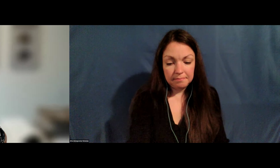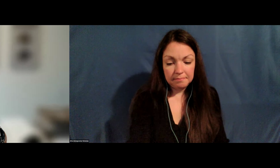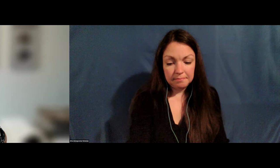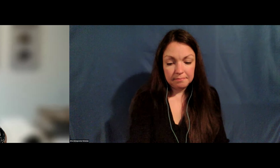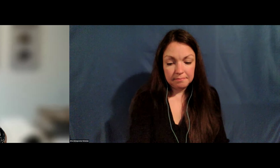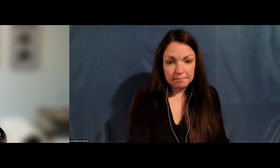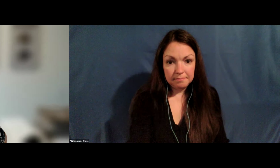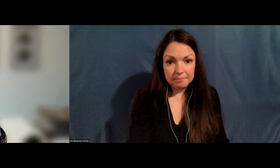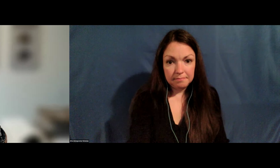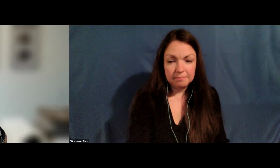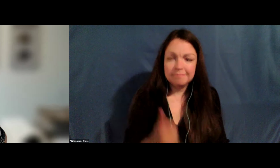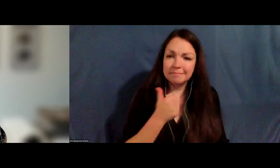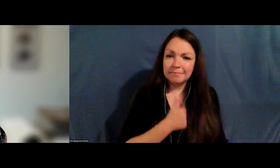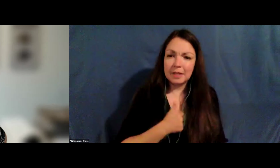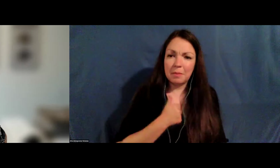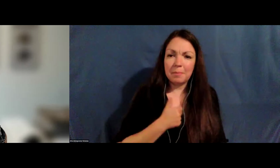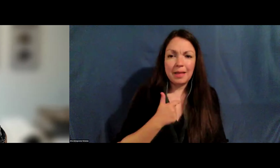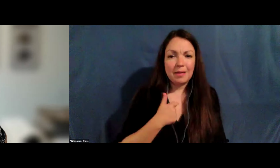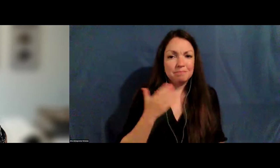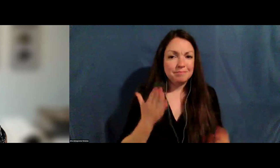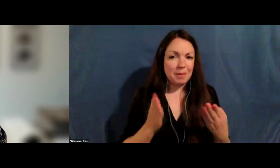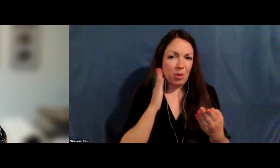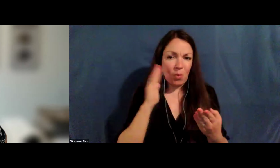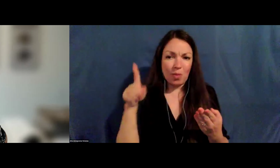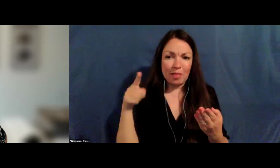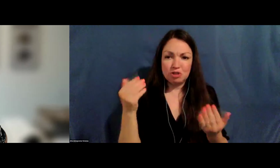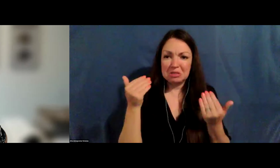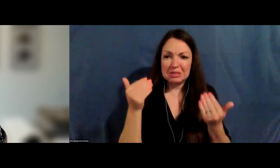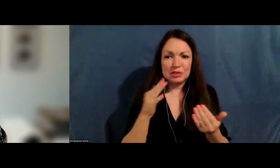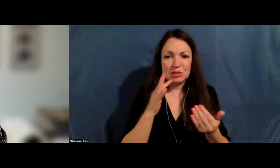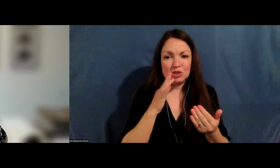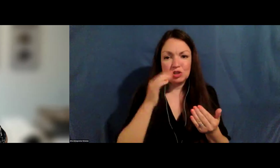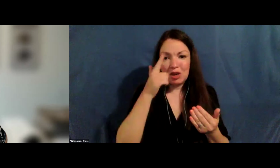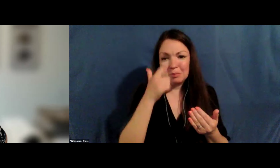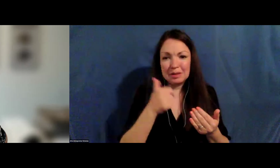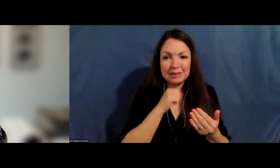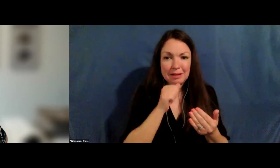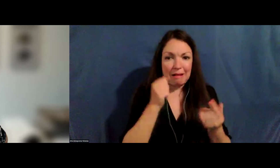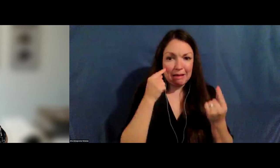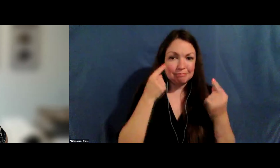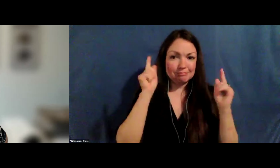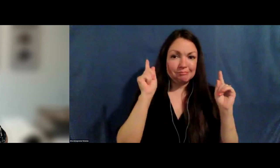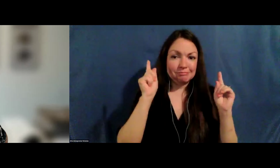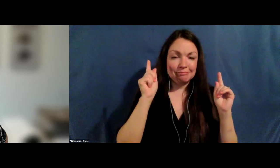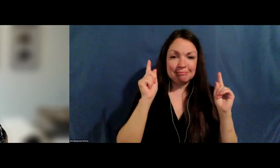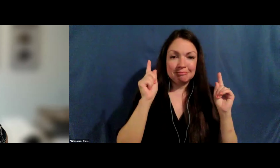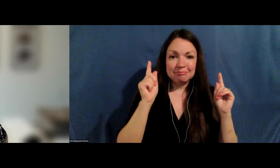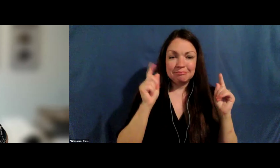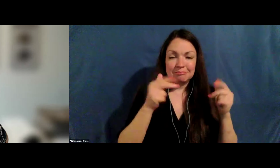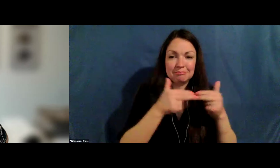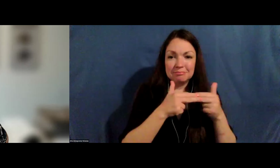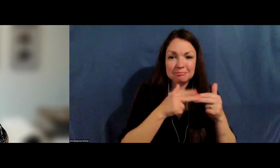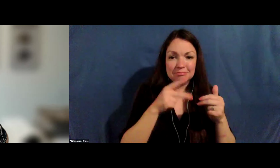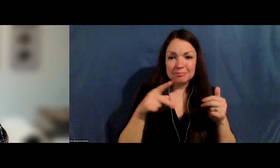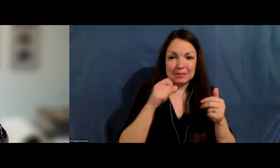I apologize. I'm going to just talk to you because I'm not having success and I don't want you to have a bunch of dead time here.